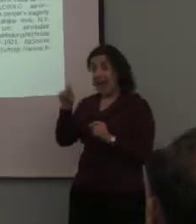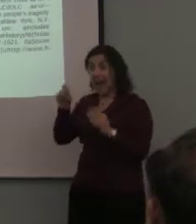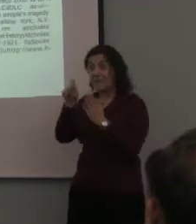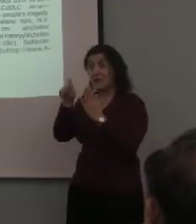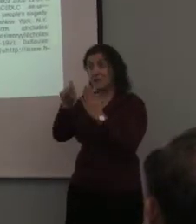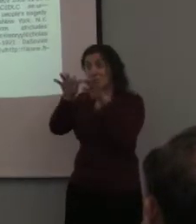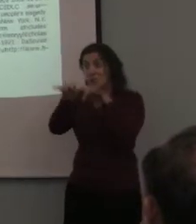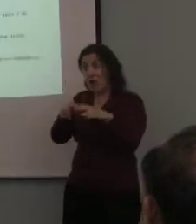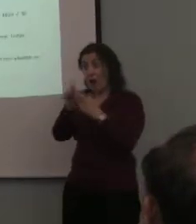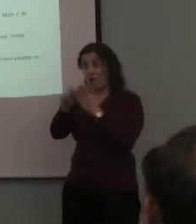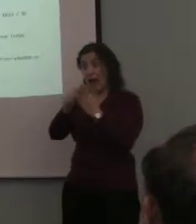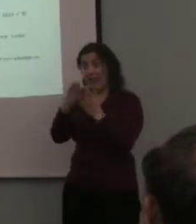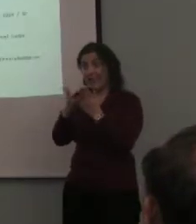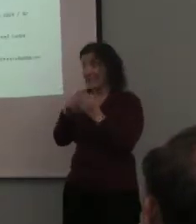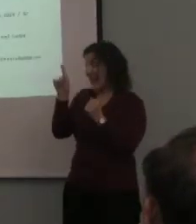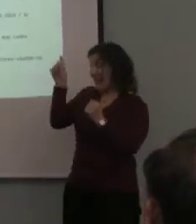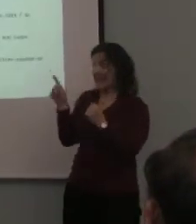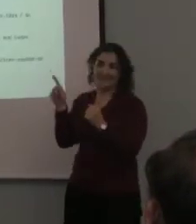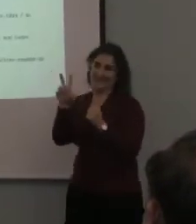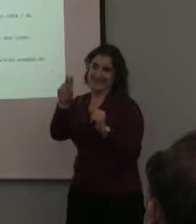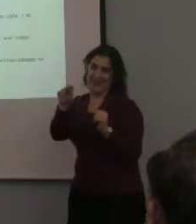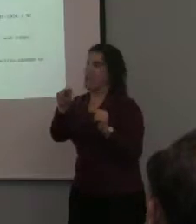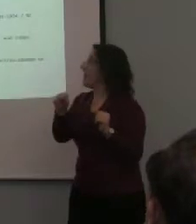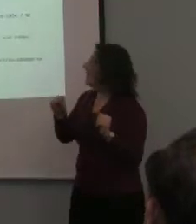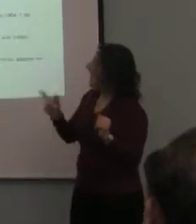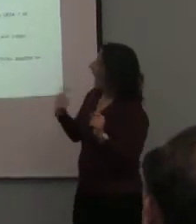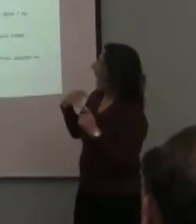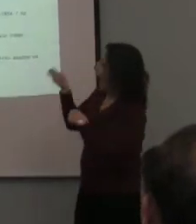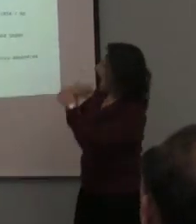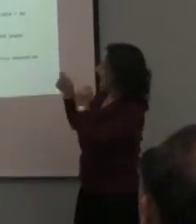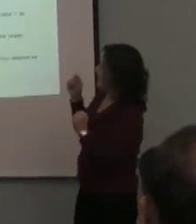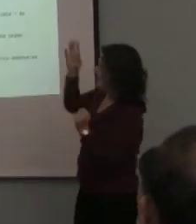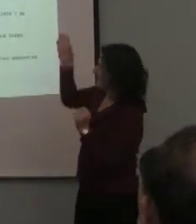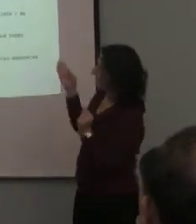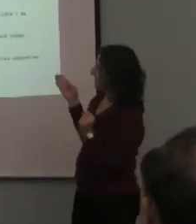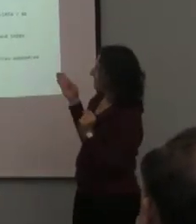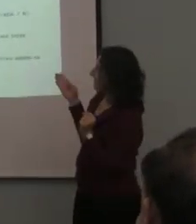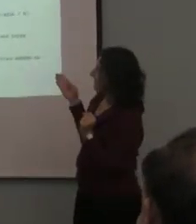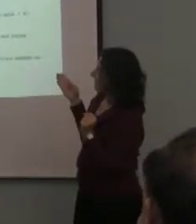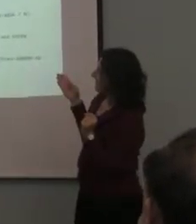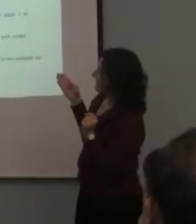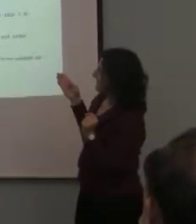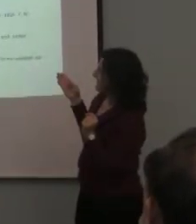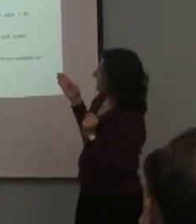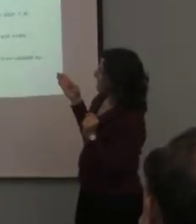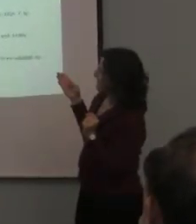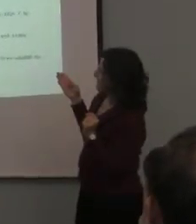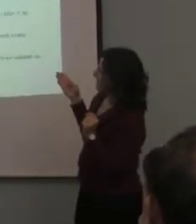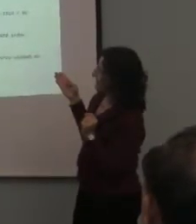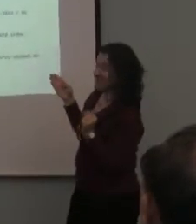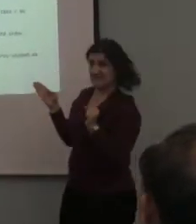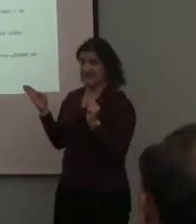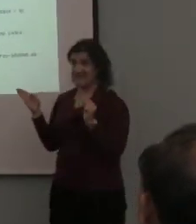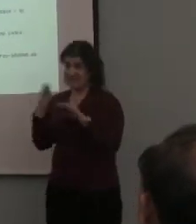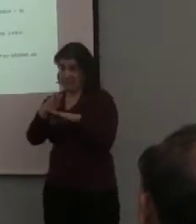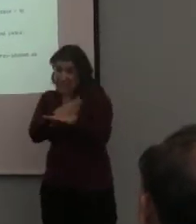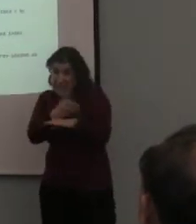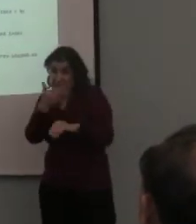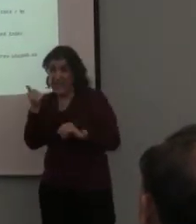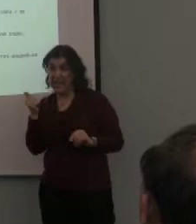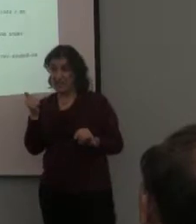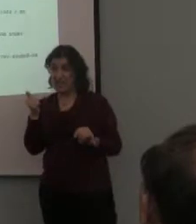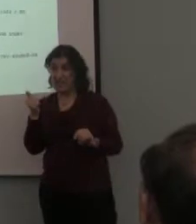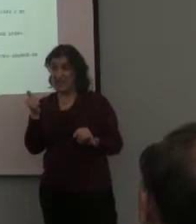write things like that. I write things like this, which is better